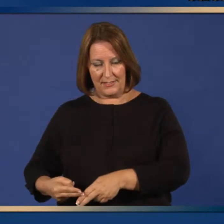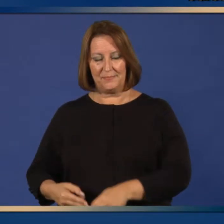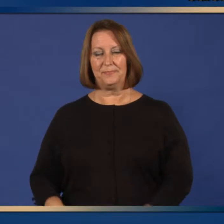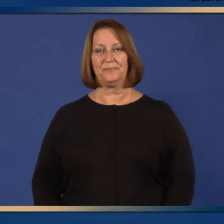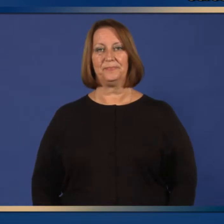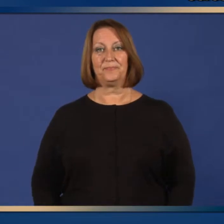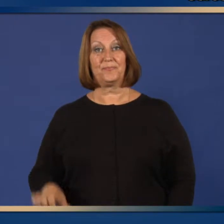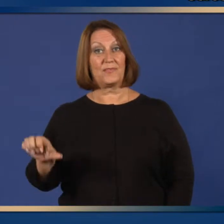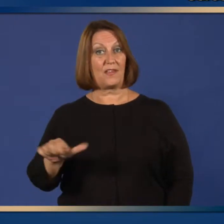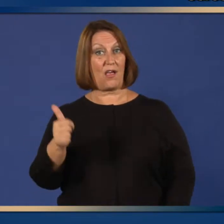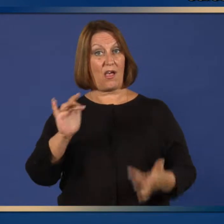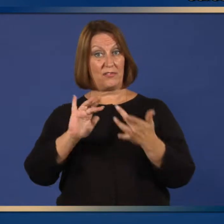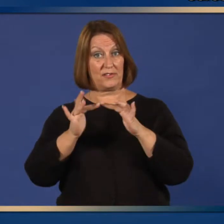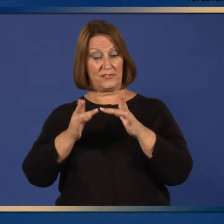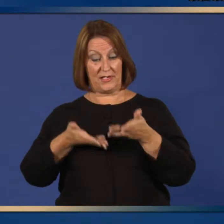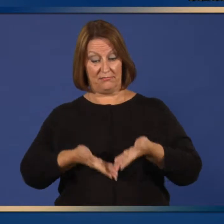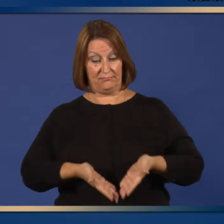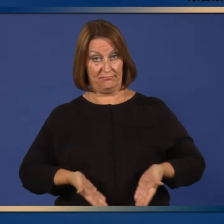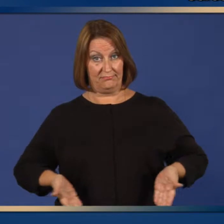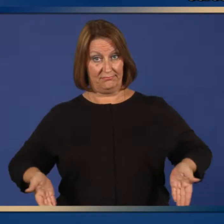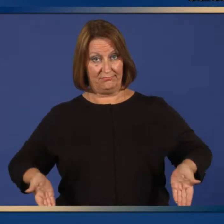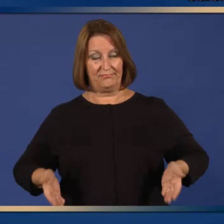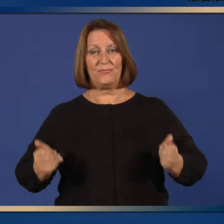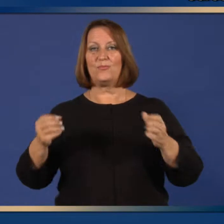website listed on the screen.